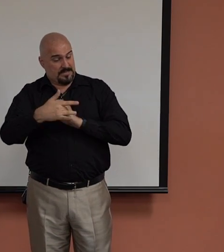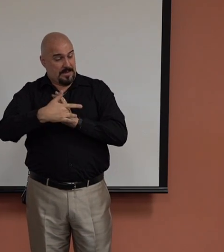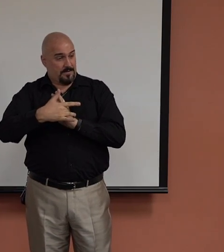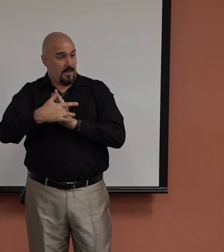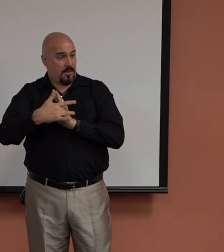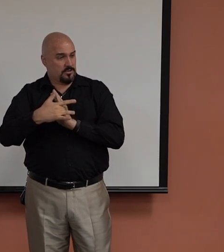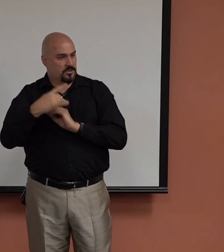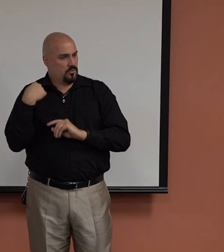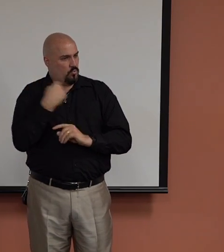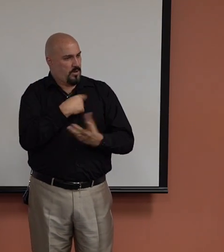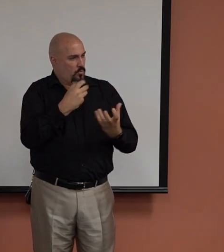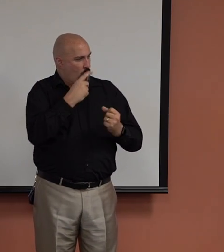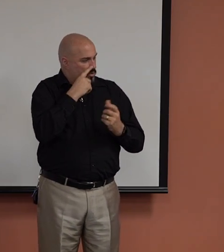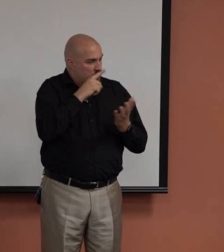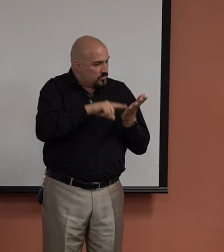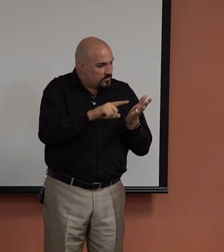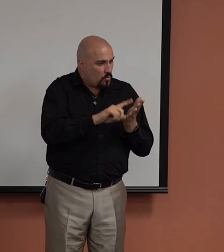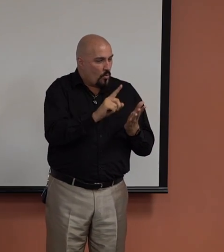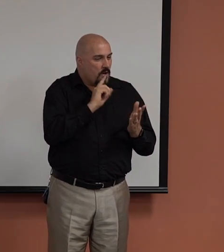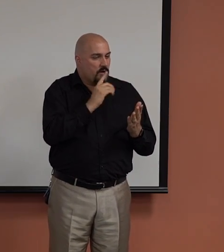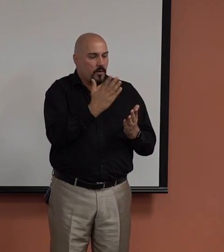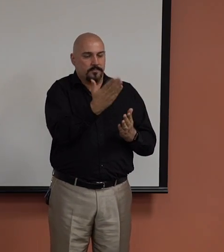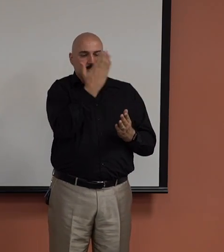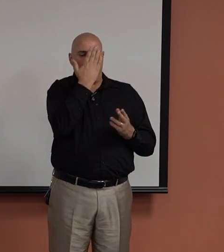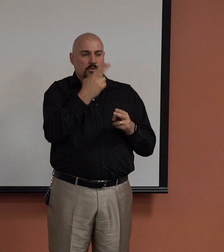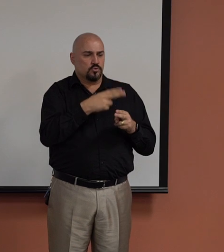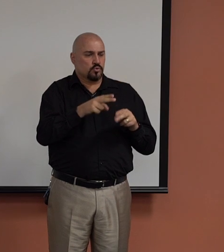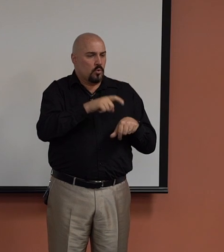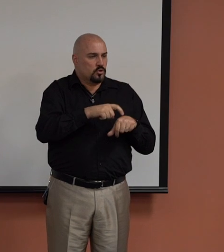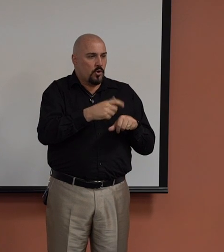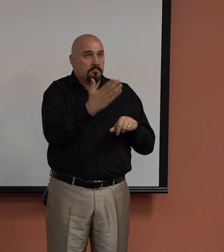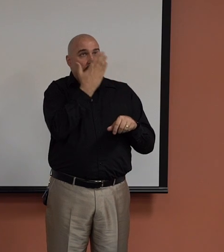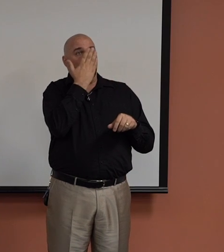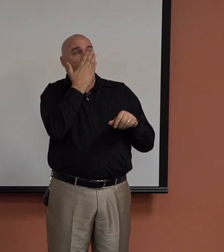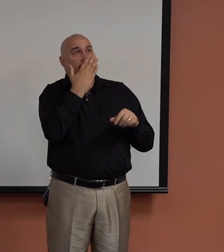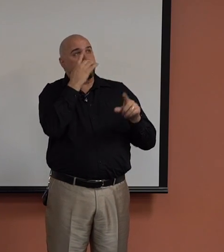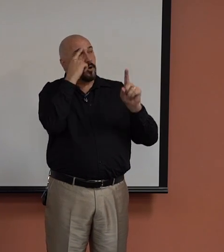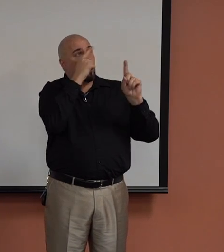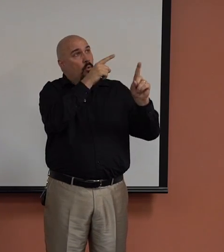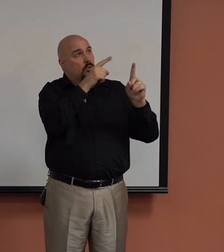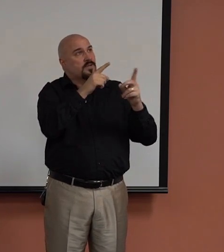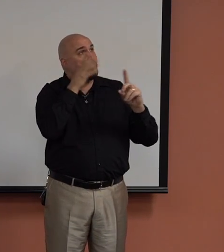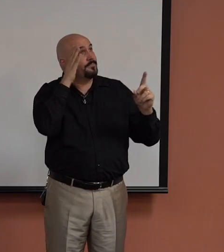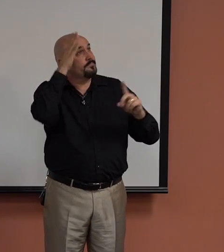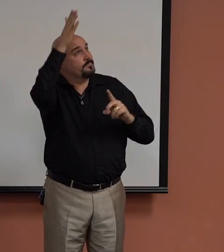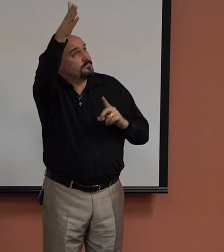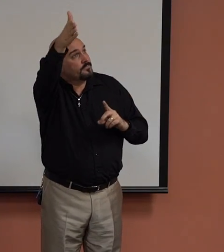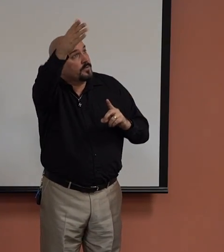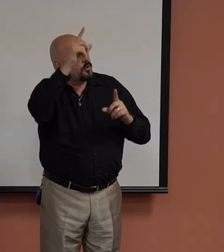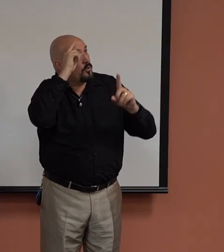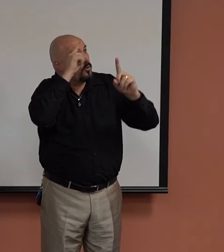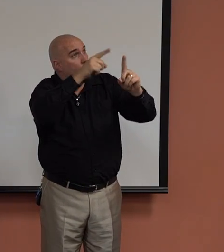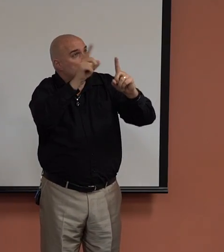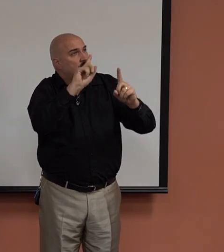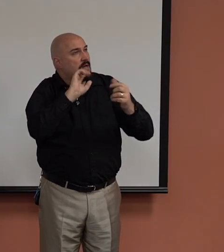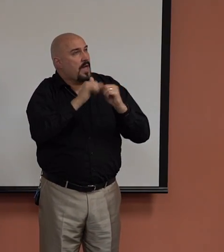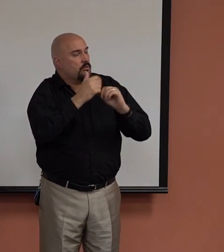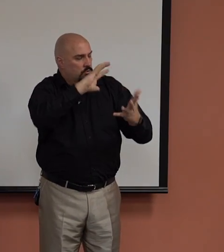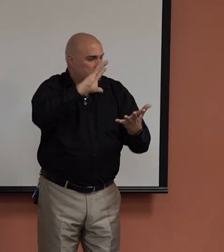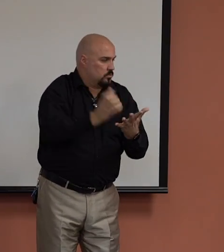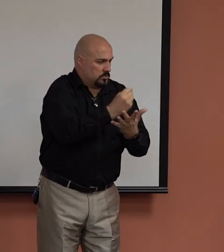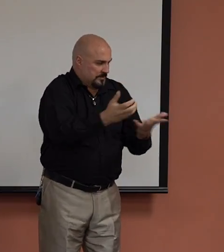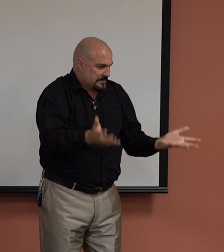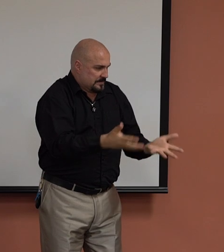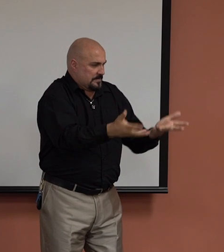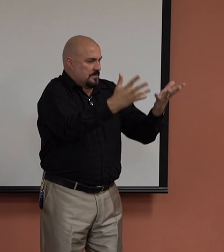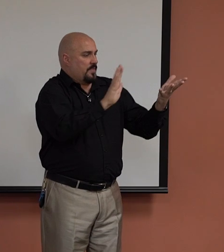goals for them, short-term and long-term, and provide them, you know, where they needed to be, maximizing their potential in that area. Right.